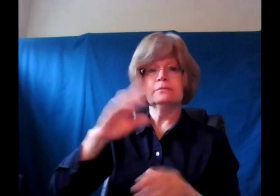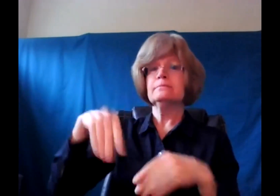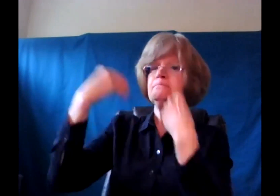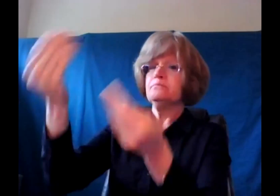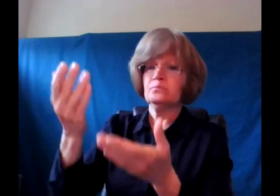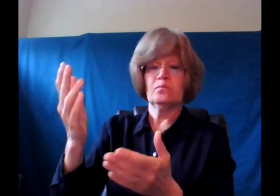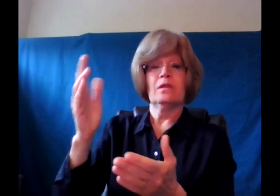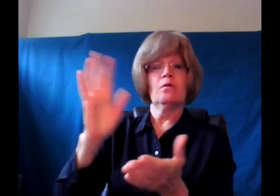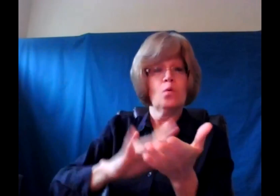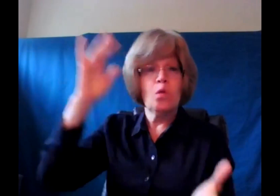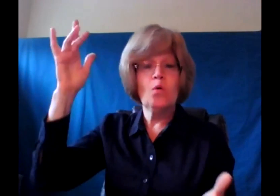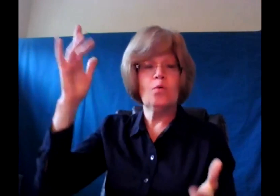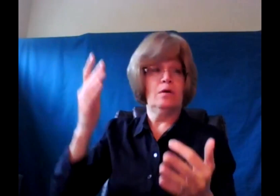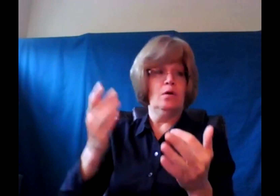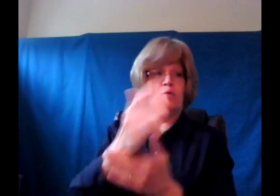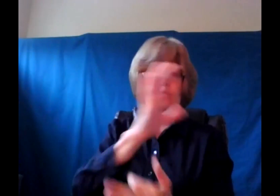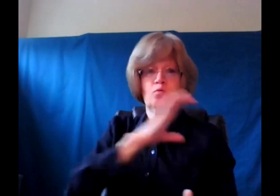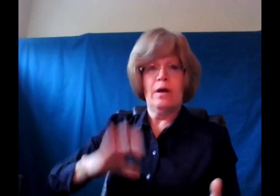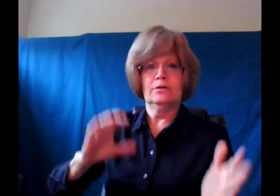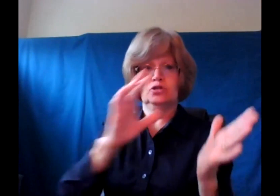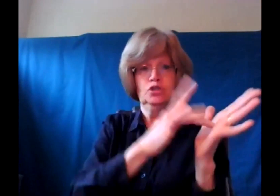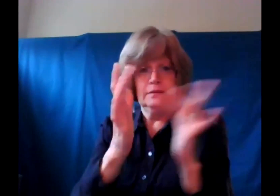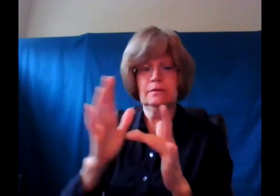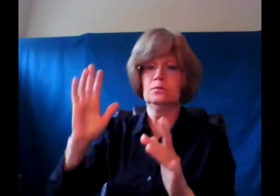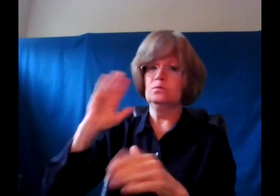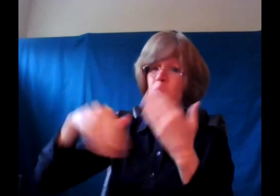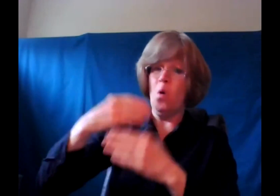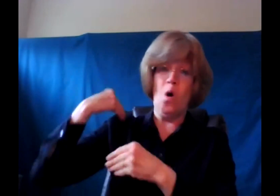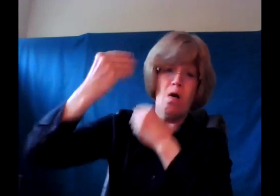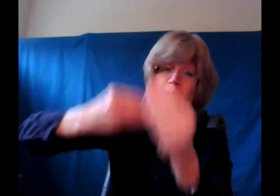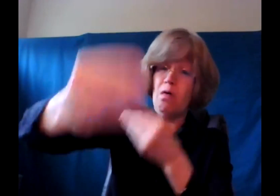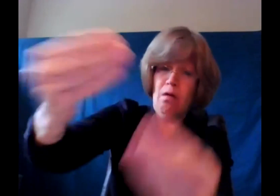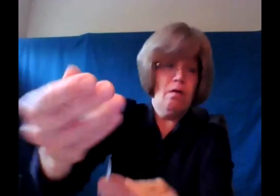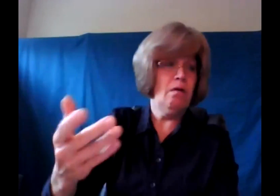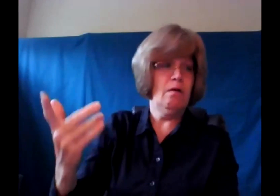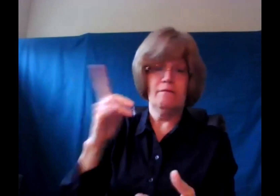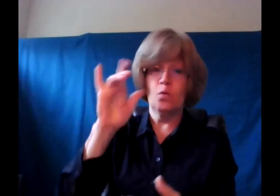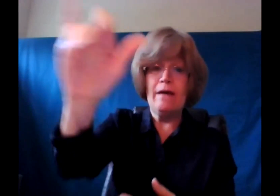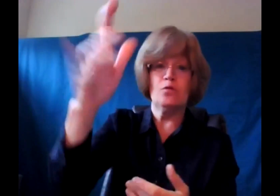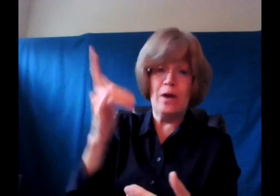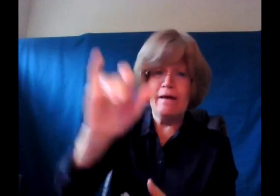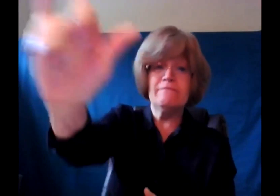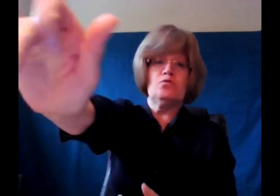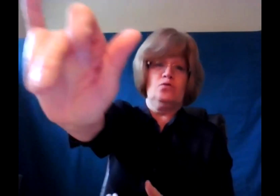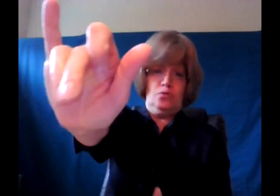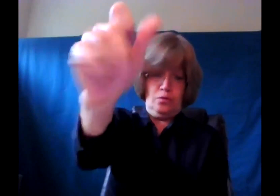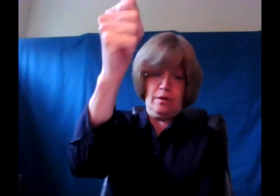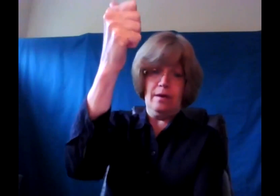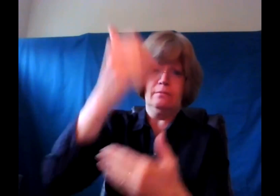glory in the church by Christ Jesus to all generations, forever and